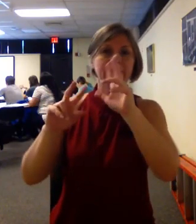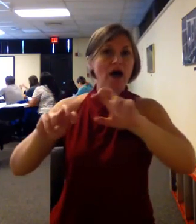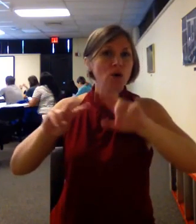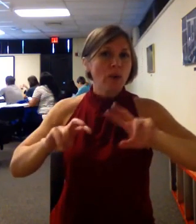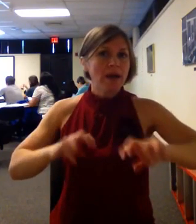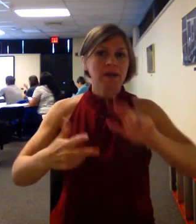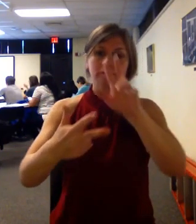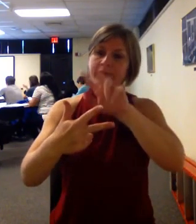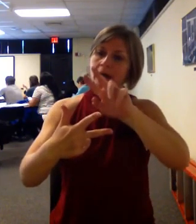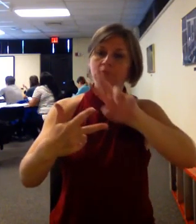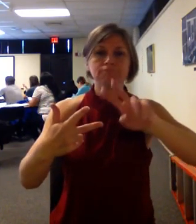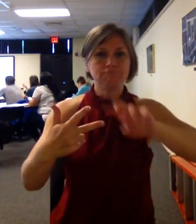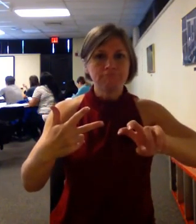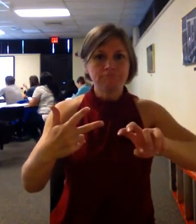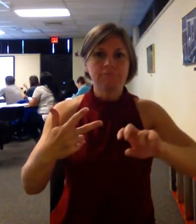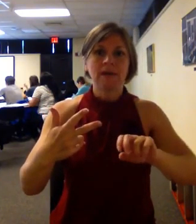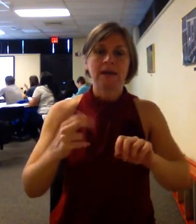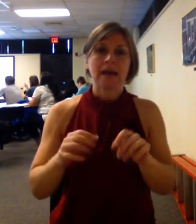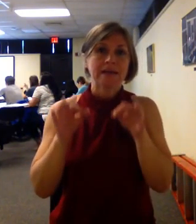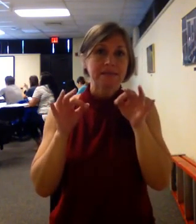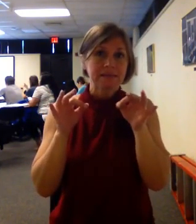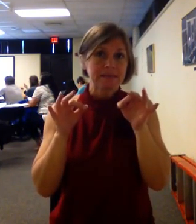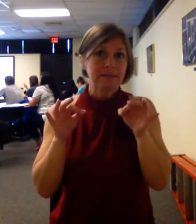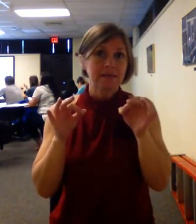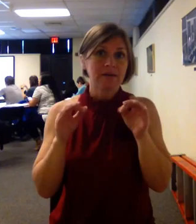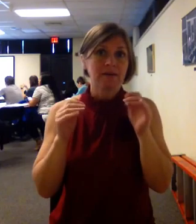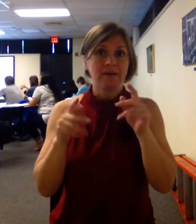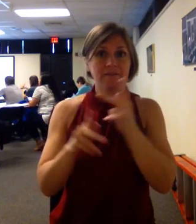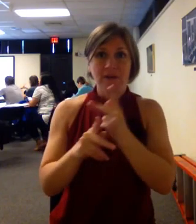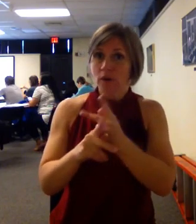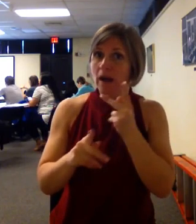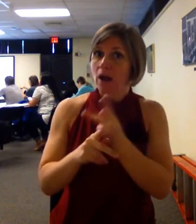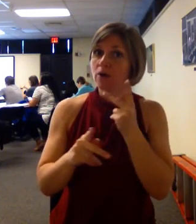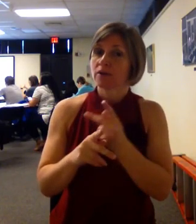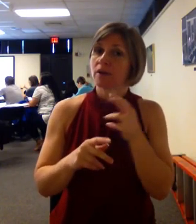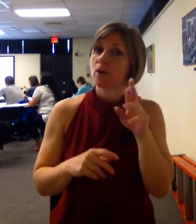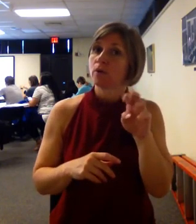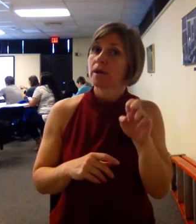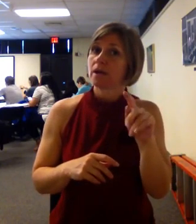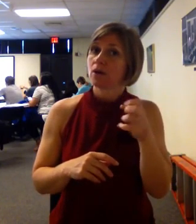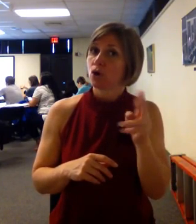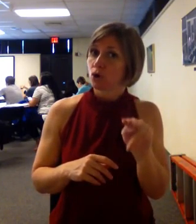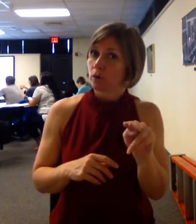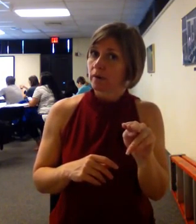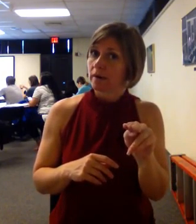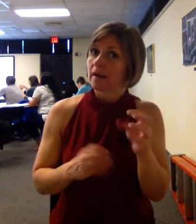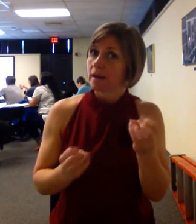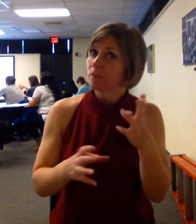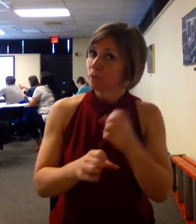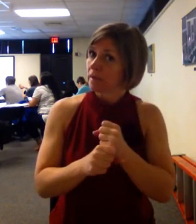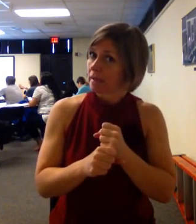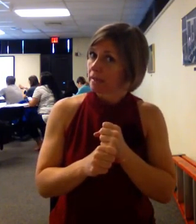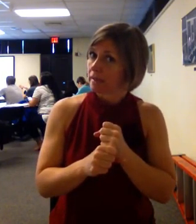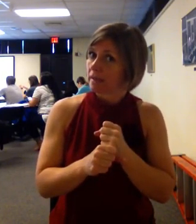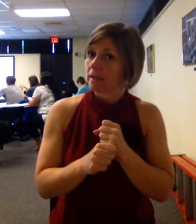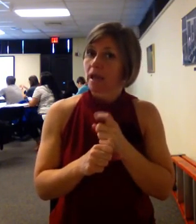have determined that the expected rate of return, or what you're going to get, is going to be greater than or equal to your